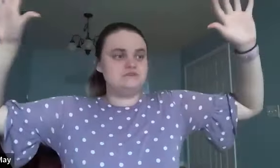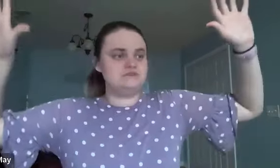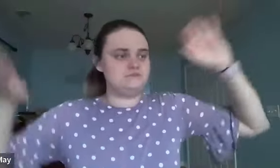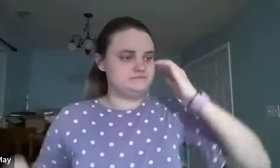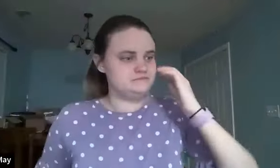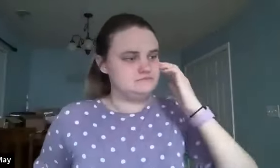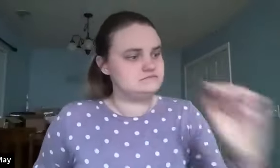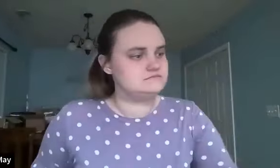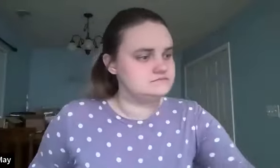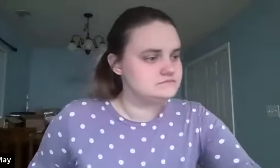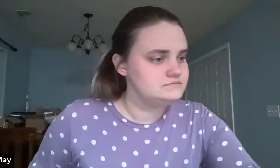moose.